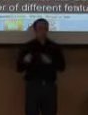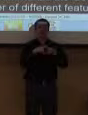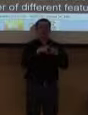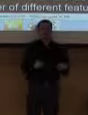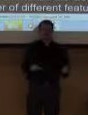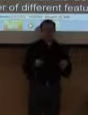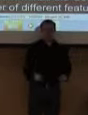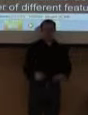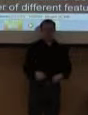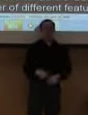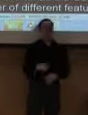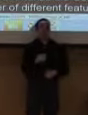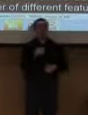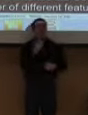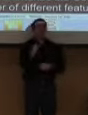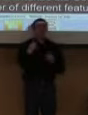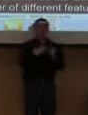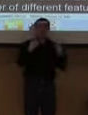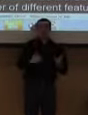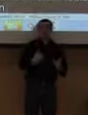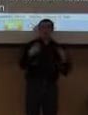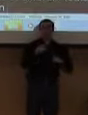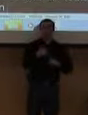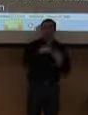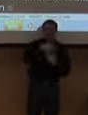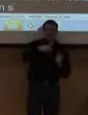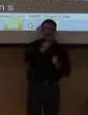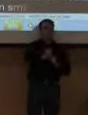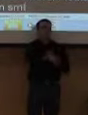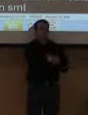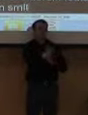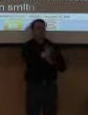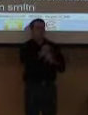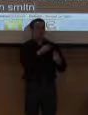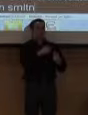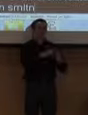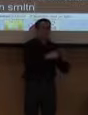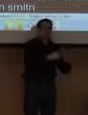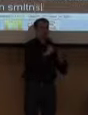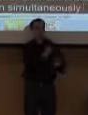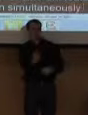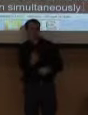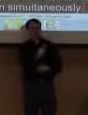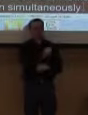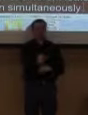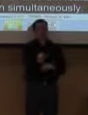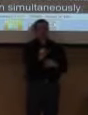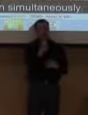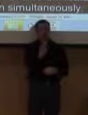simultaneously. And any participant at any time during the Hangout can choose to activate or disable these features.